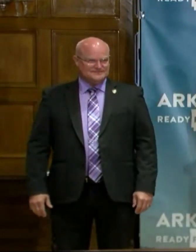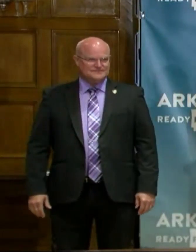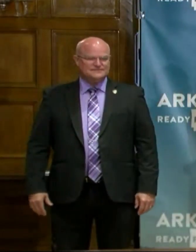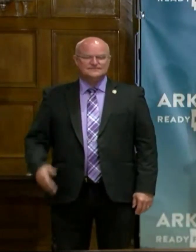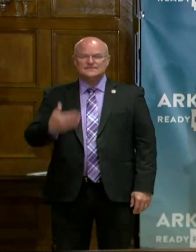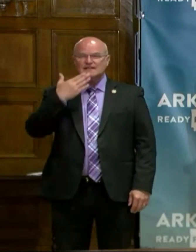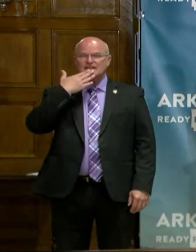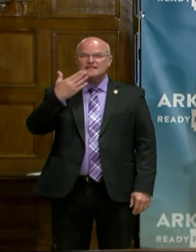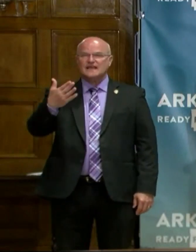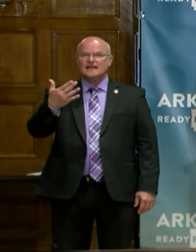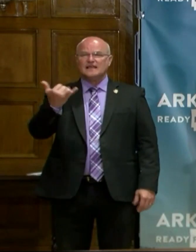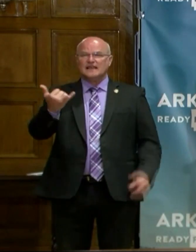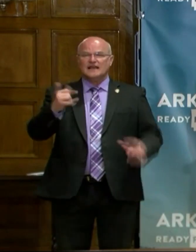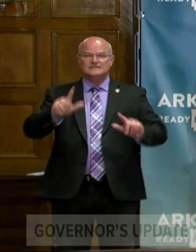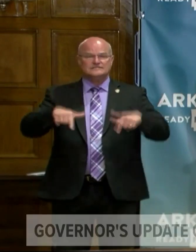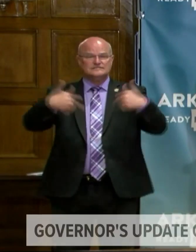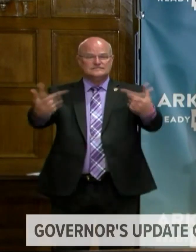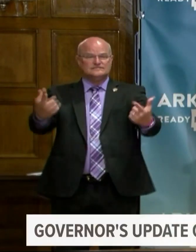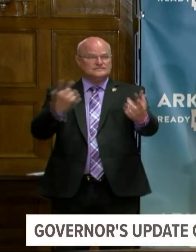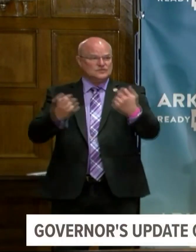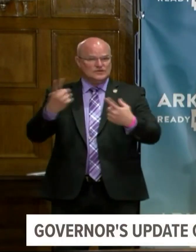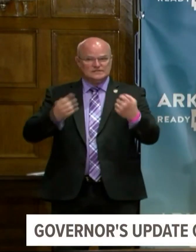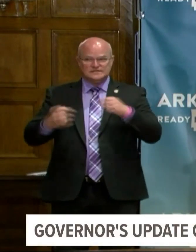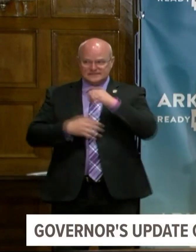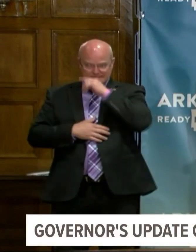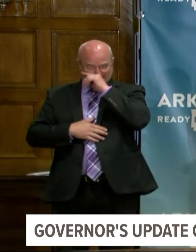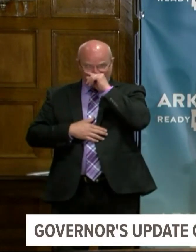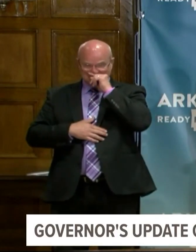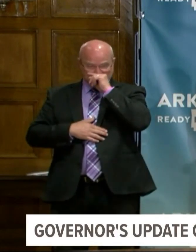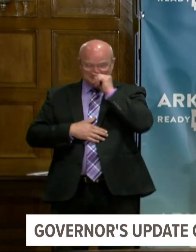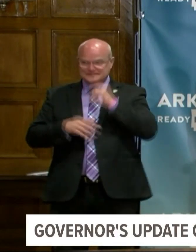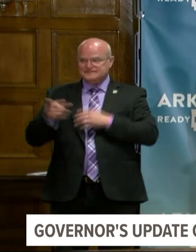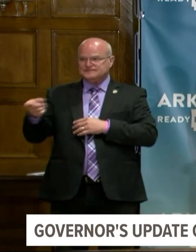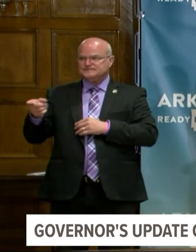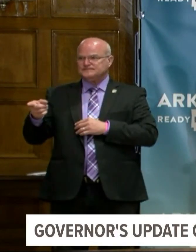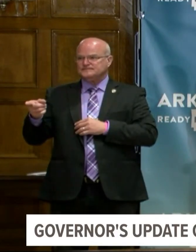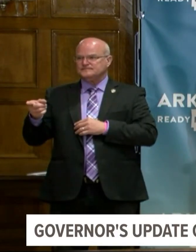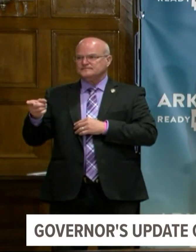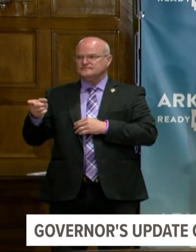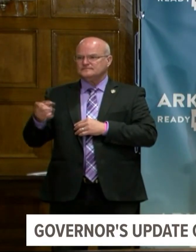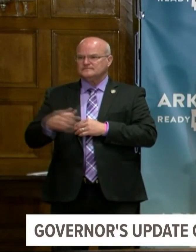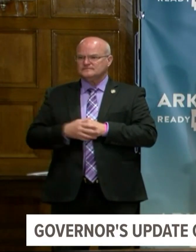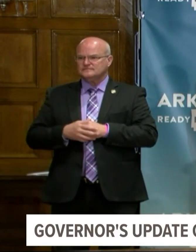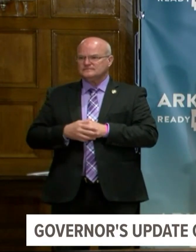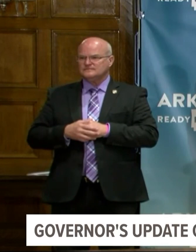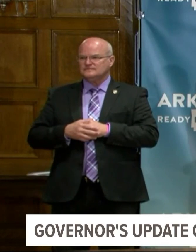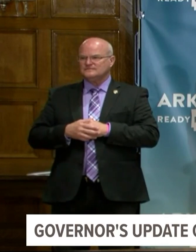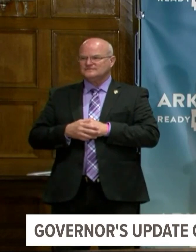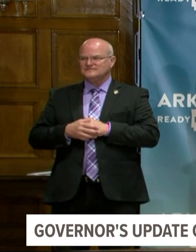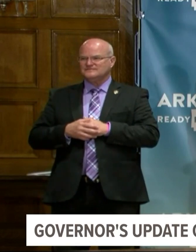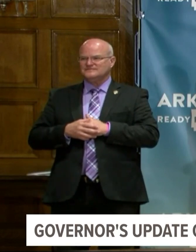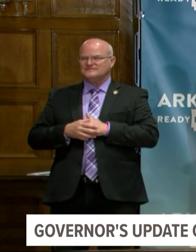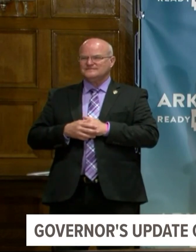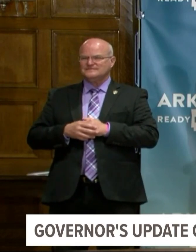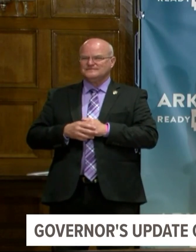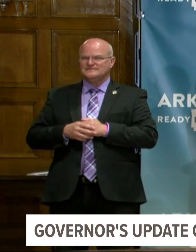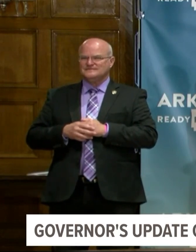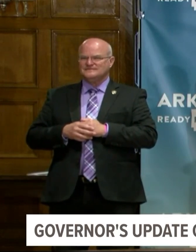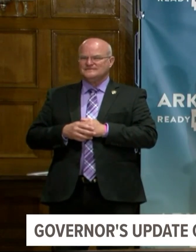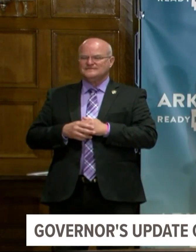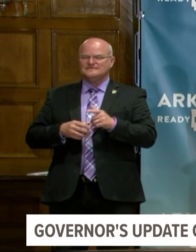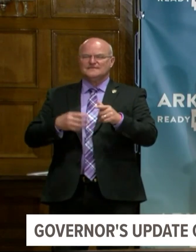Thanks, Stuart. With that, we're glad to take any questions. Yes. Governor, I have a question for you